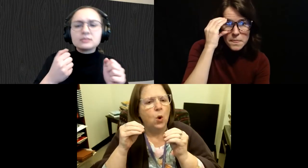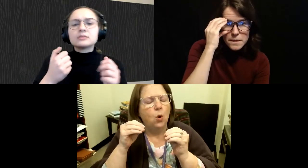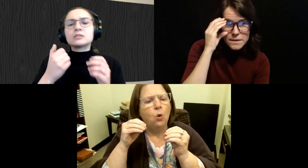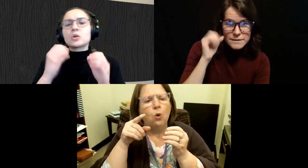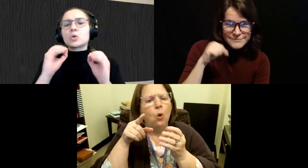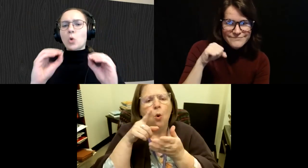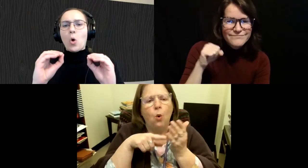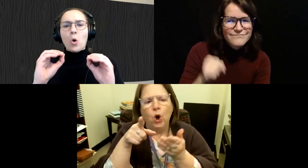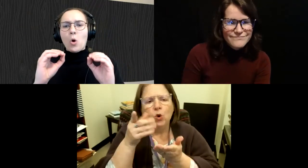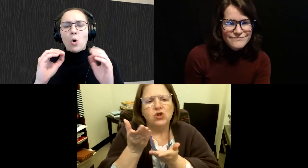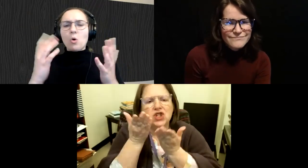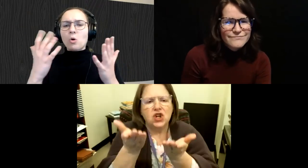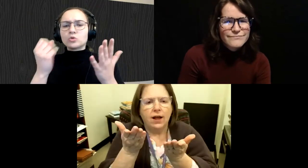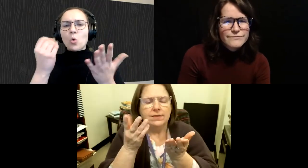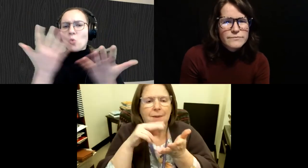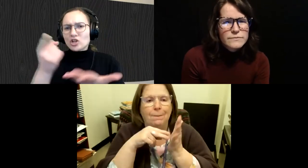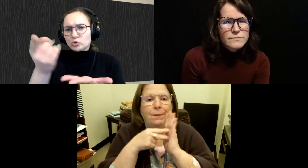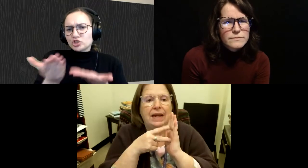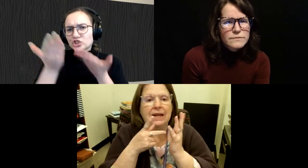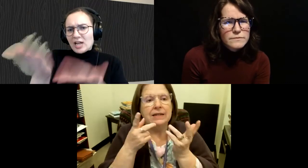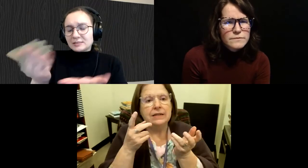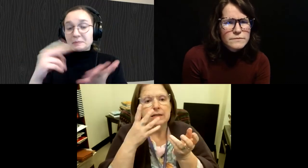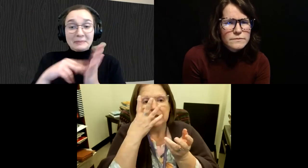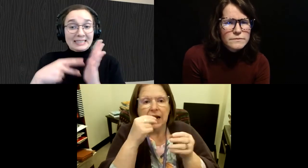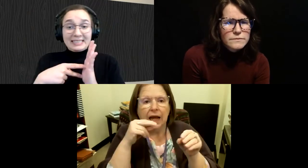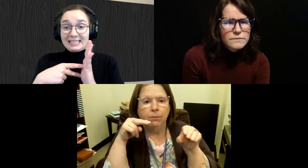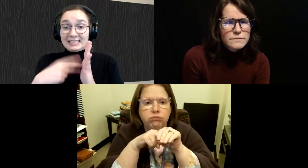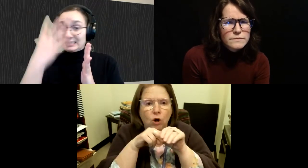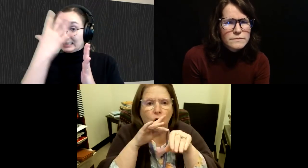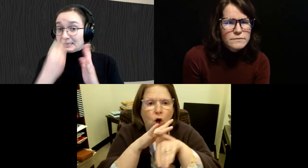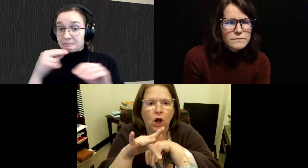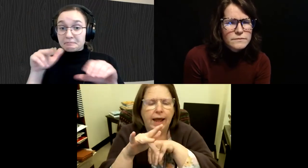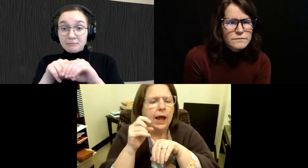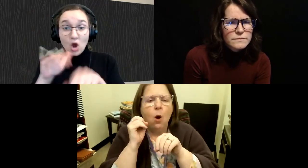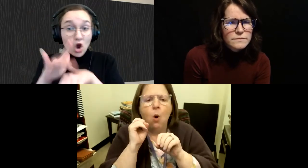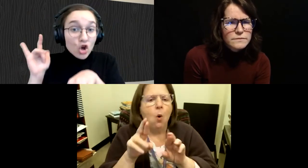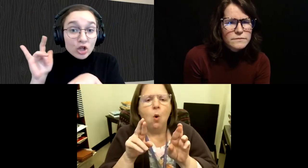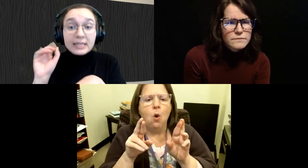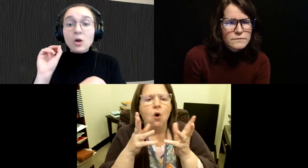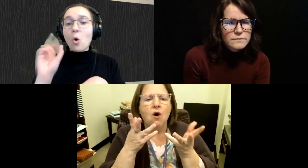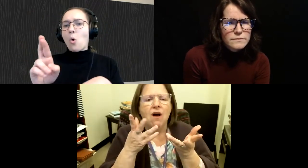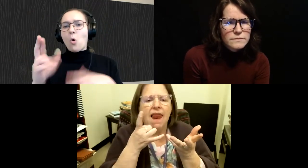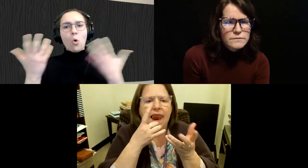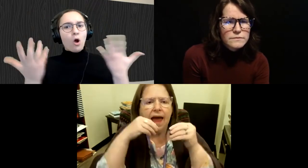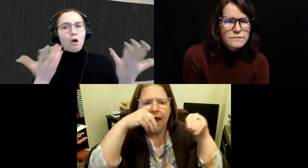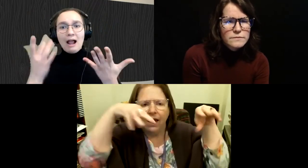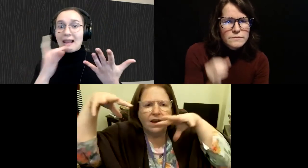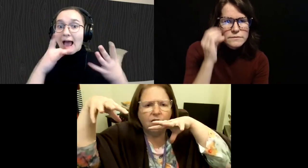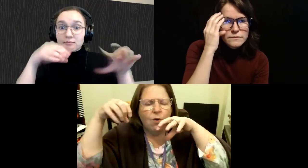The vision goes dark really quickly. So what do you suggest, meaning do you go to bed early or